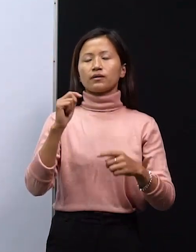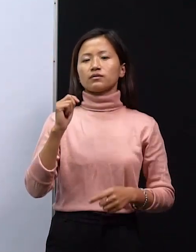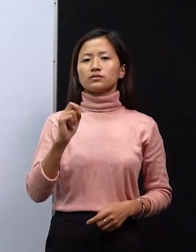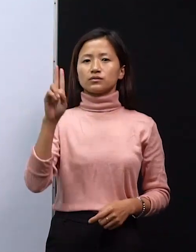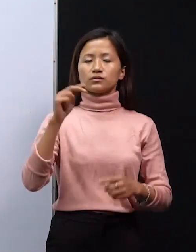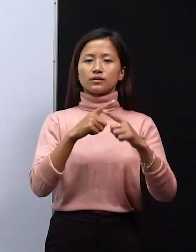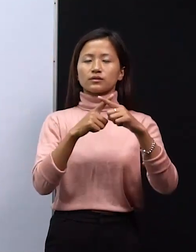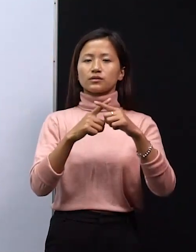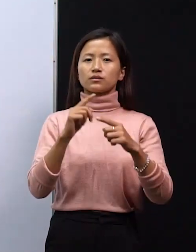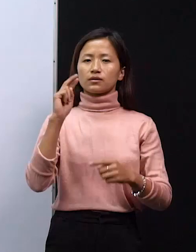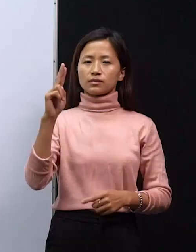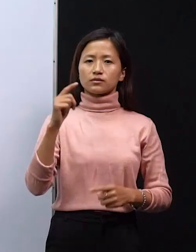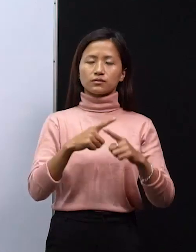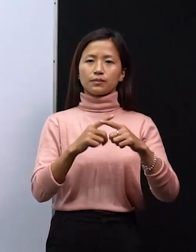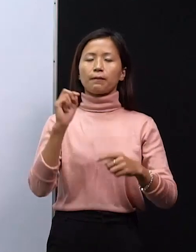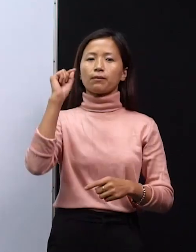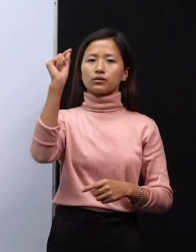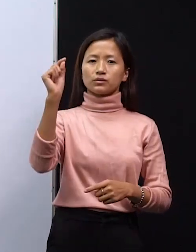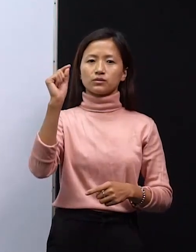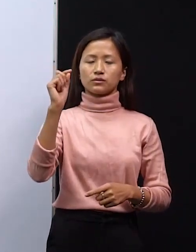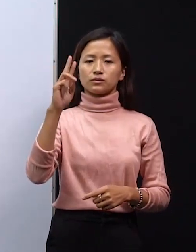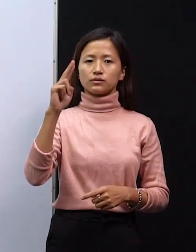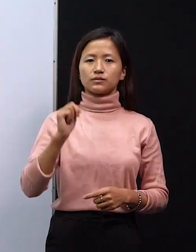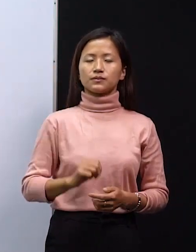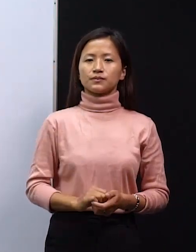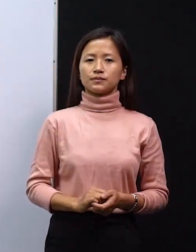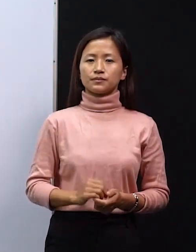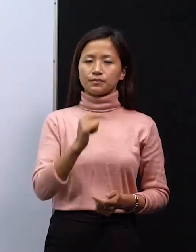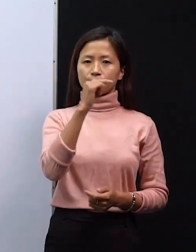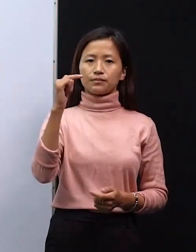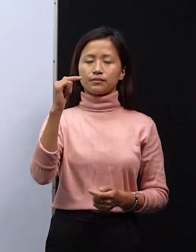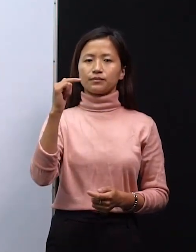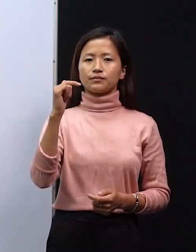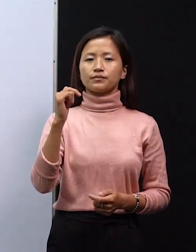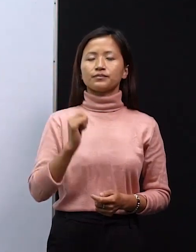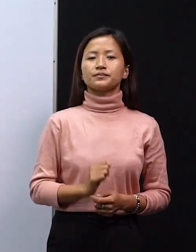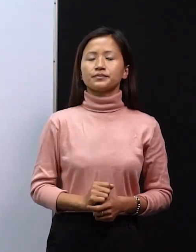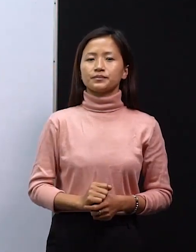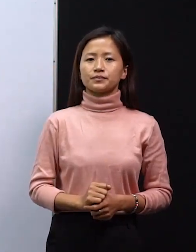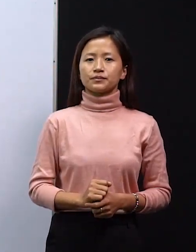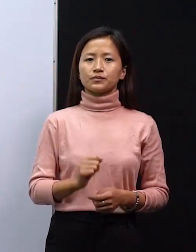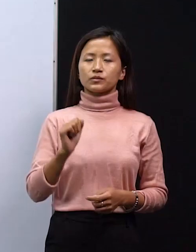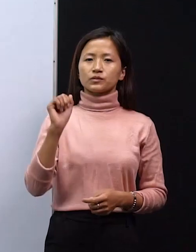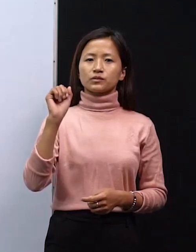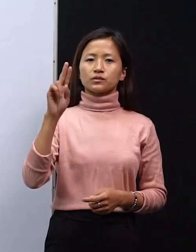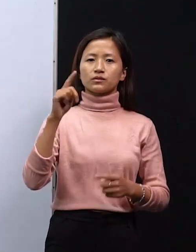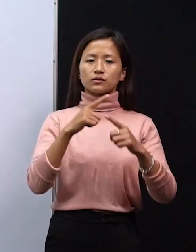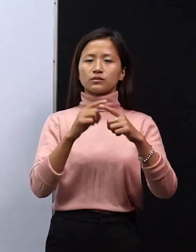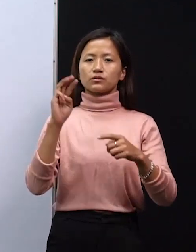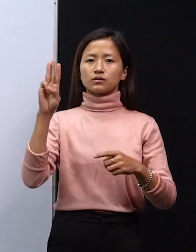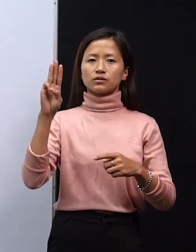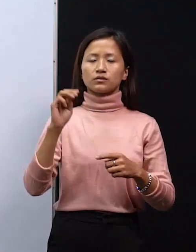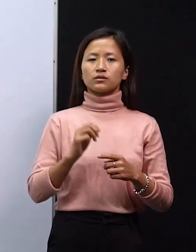to the power 2. Minus, multiply the numbers first. 2 into 3 will give you